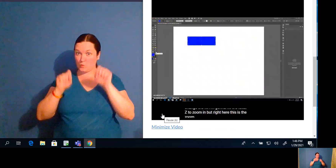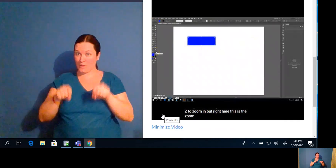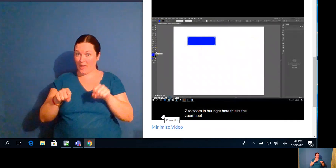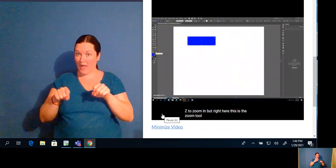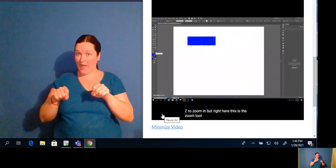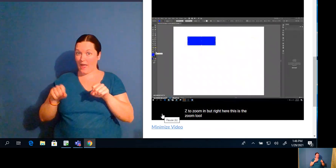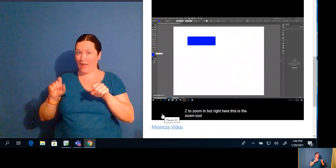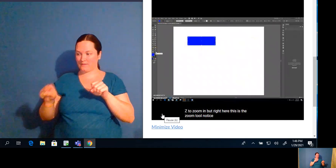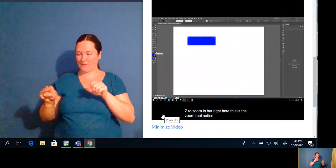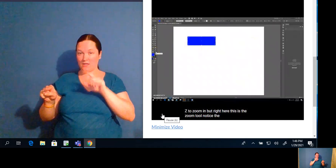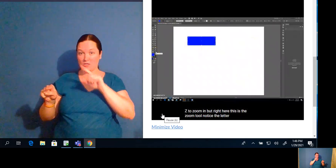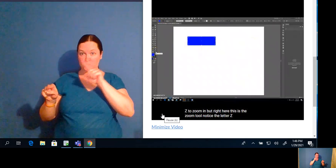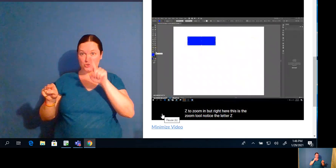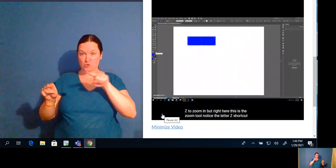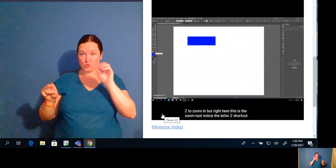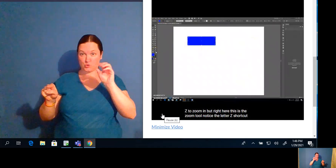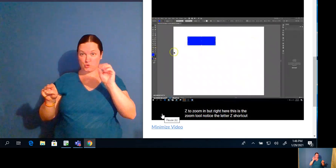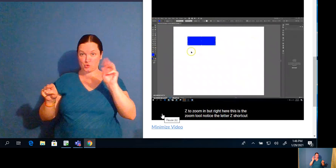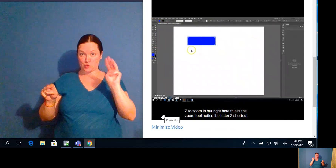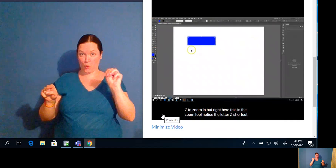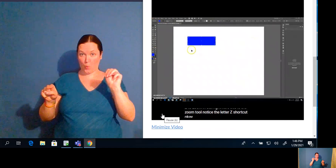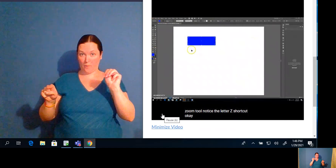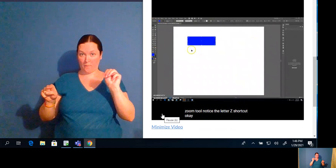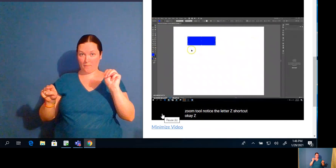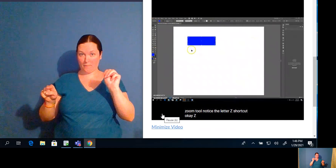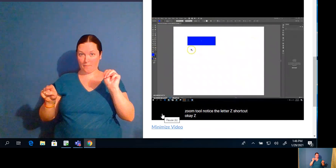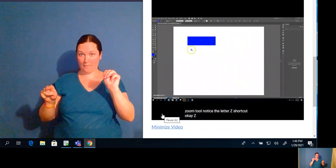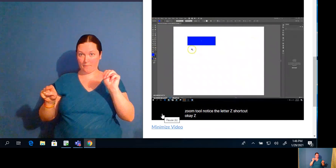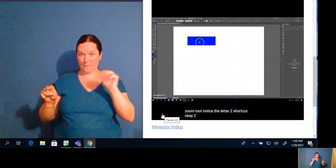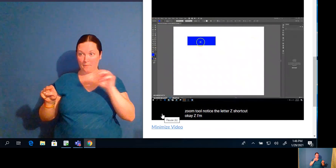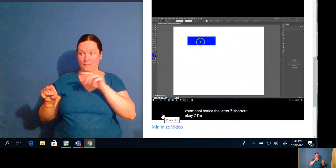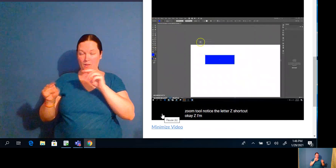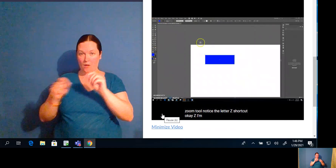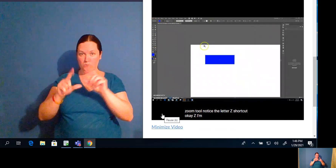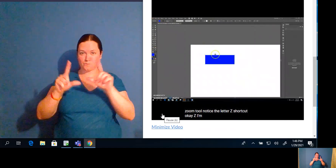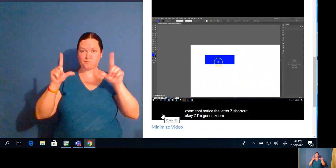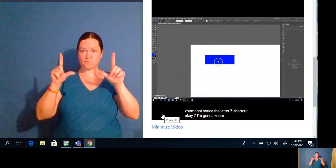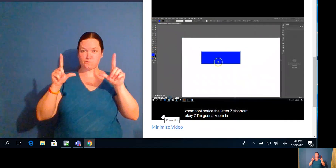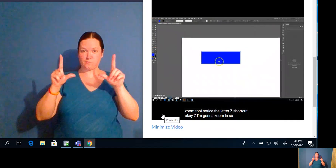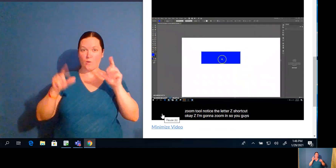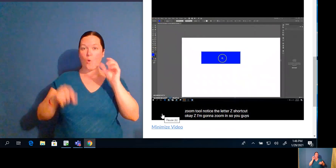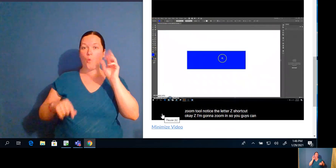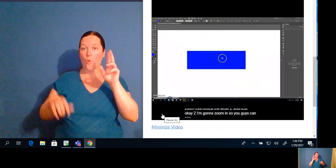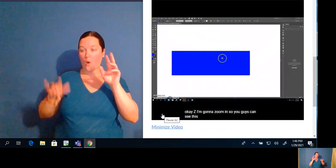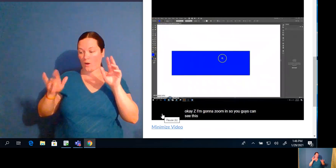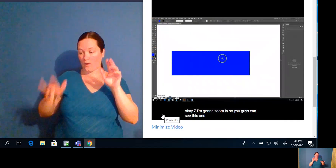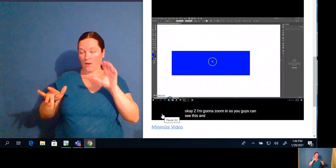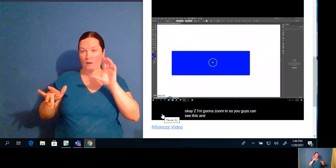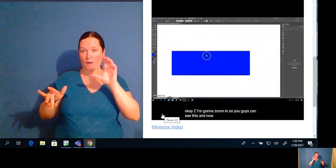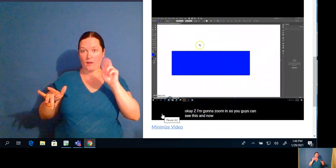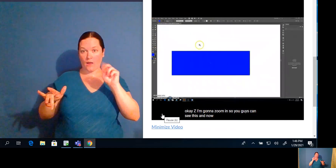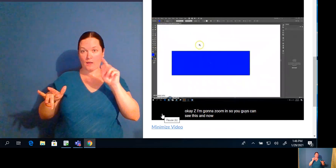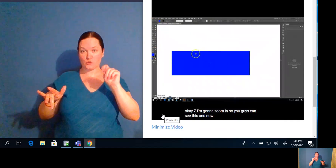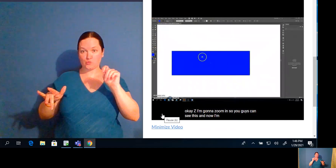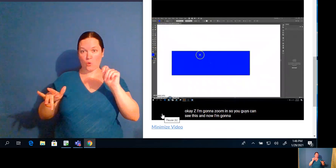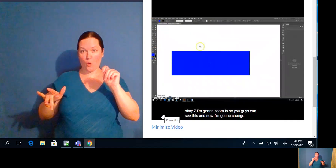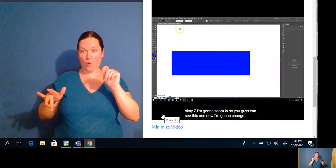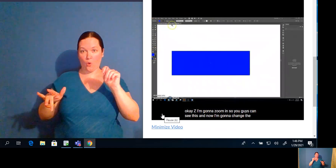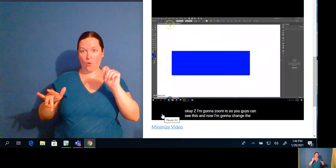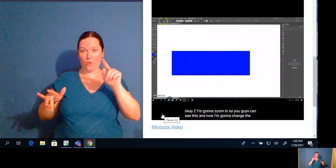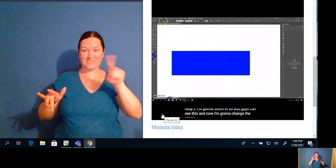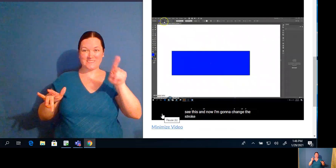is the zoom tool. Notice the letter Z, shortcut. Okay, Z. I'm going to zoom in so you guys can see this.